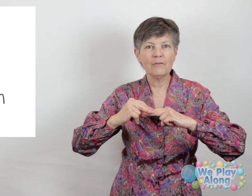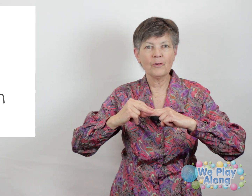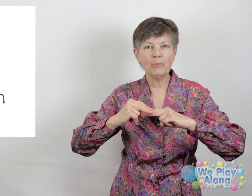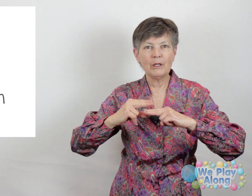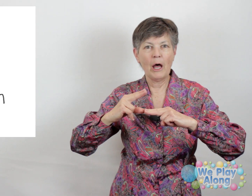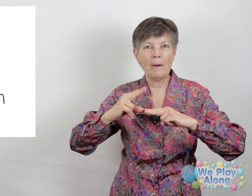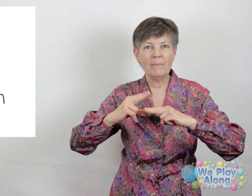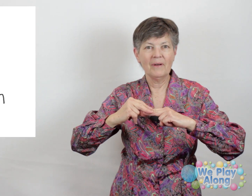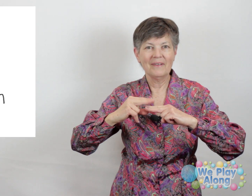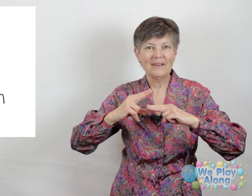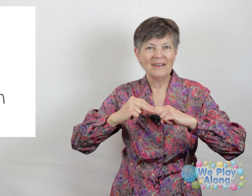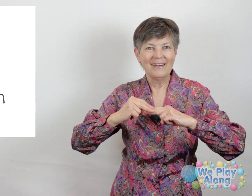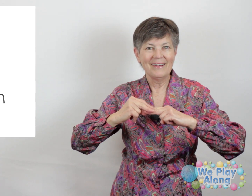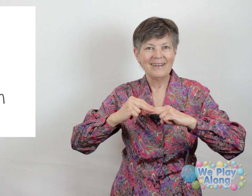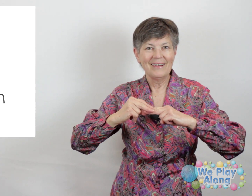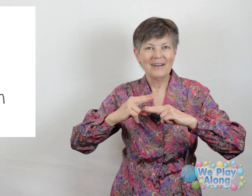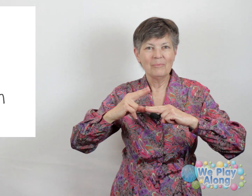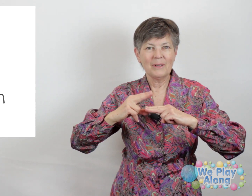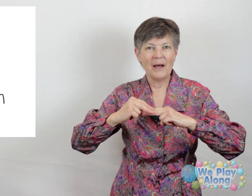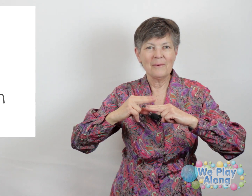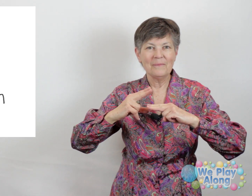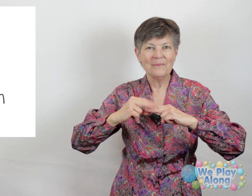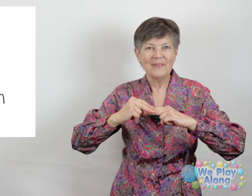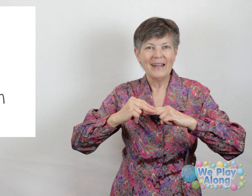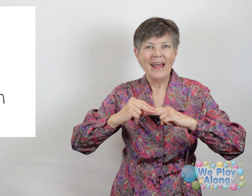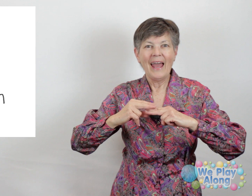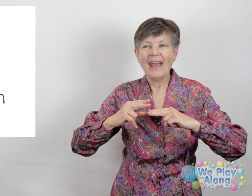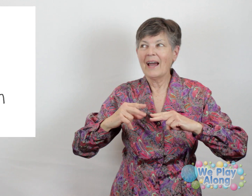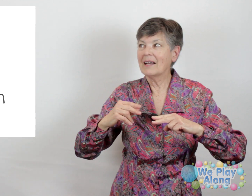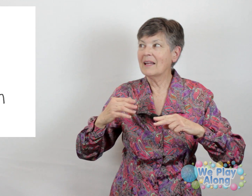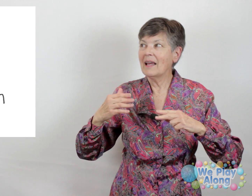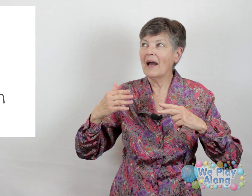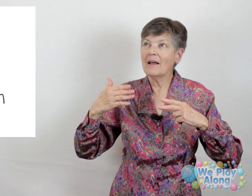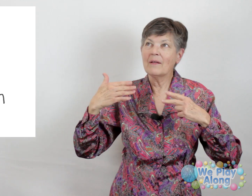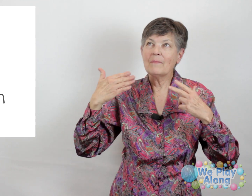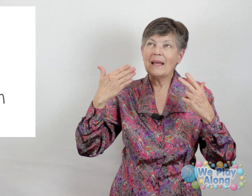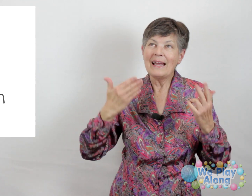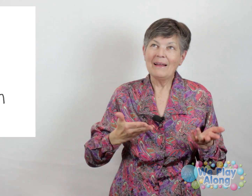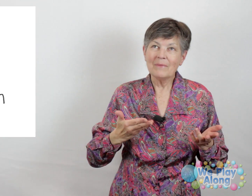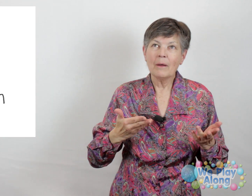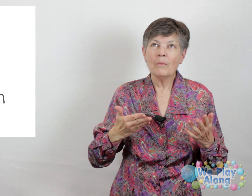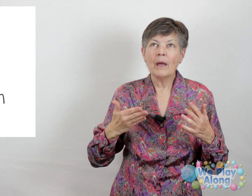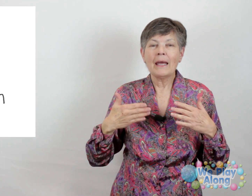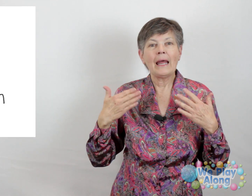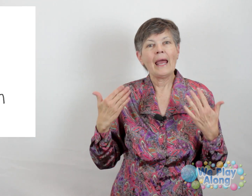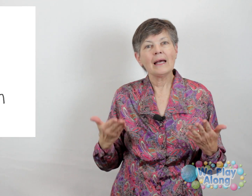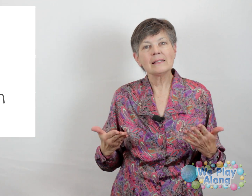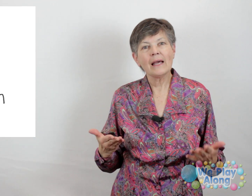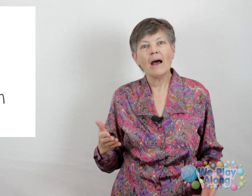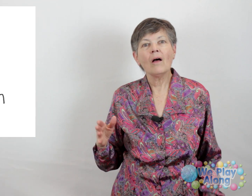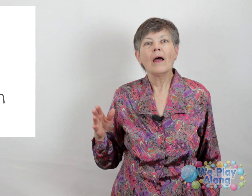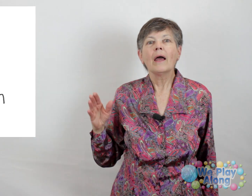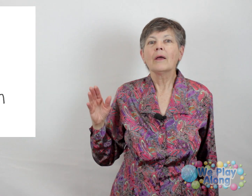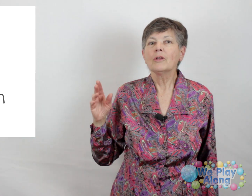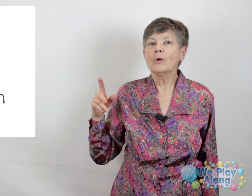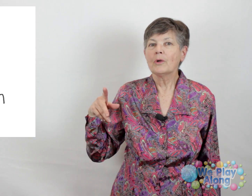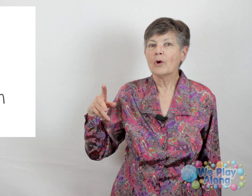for plum. Plum. And in ASL, you would